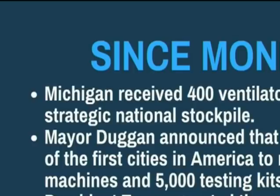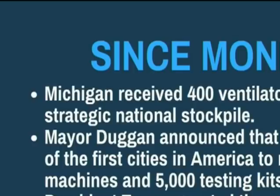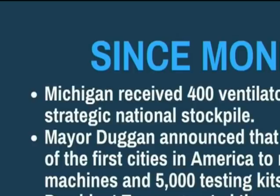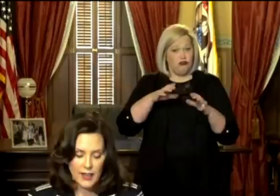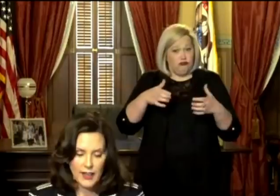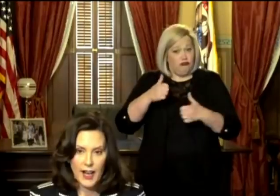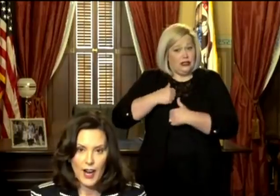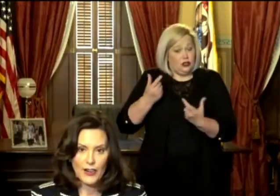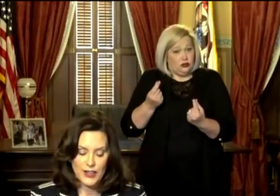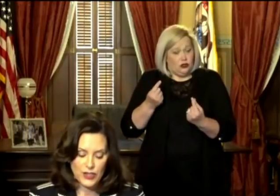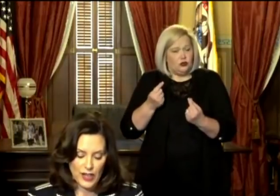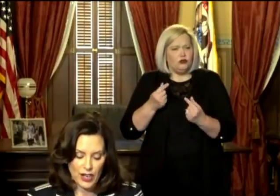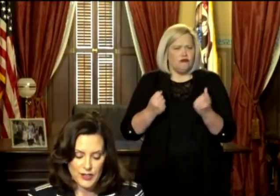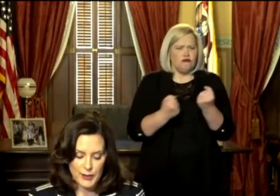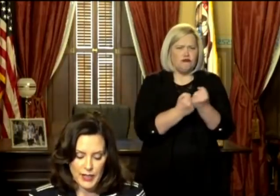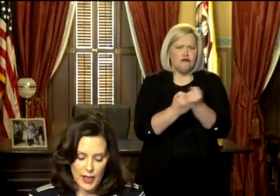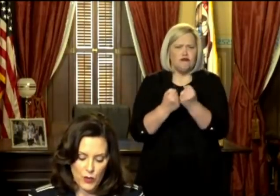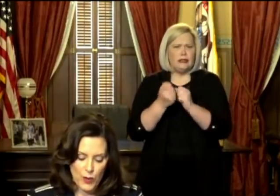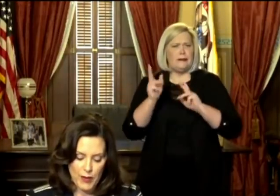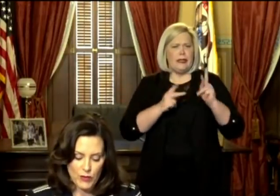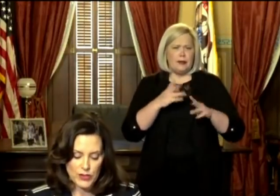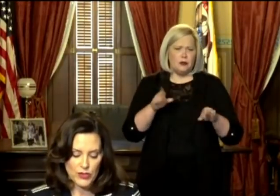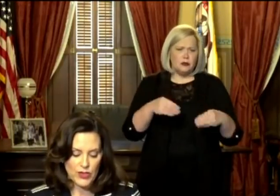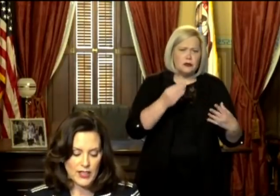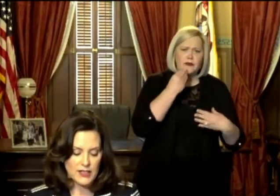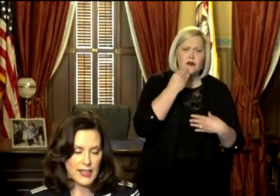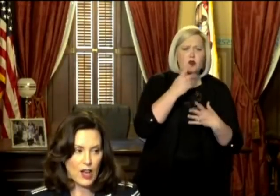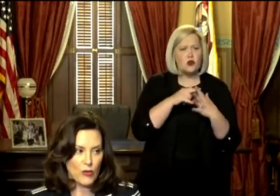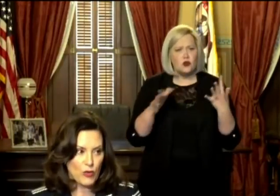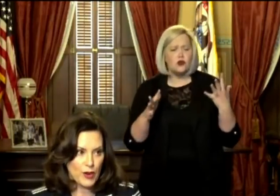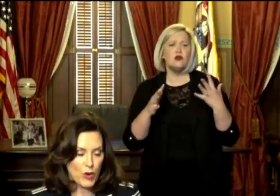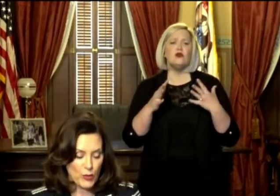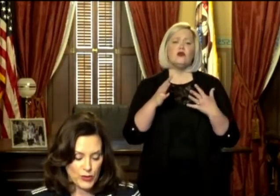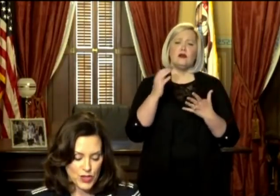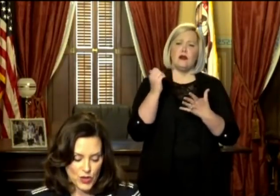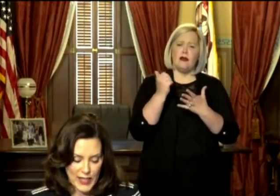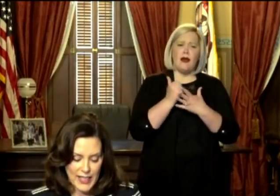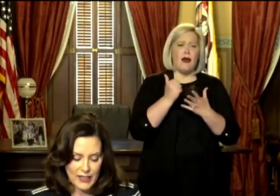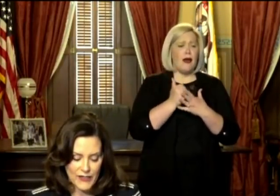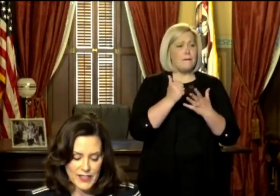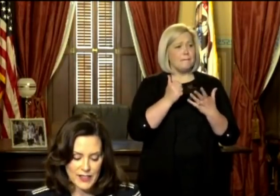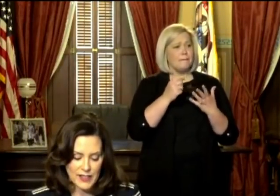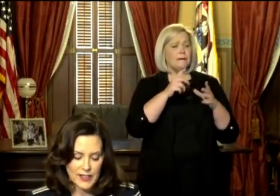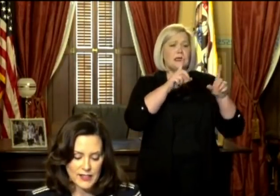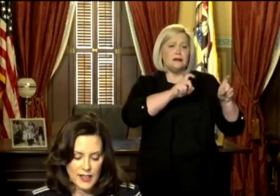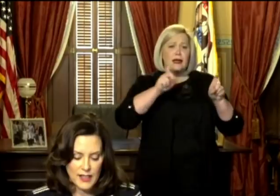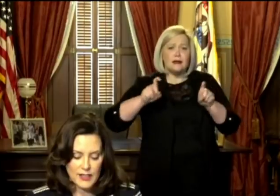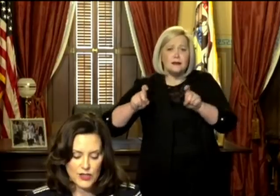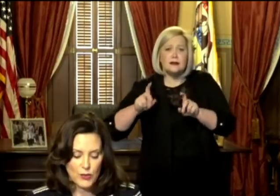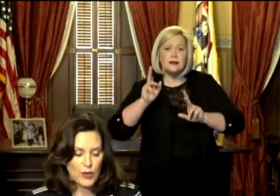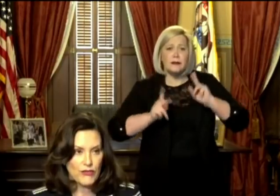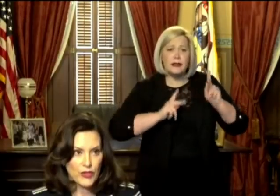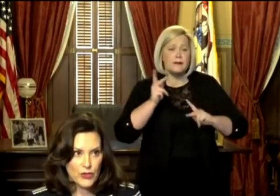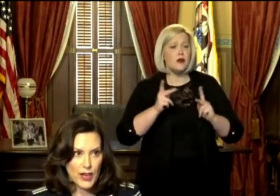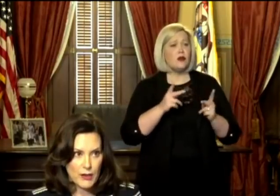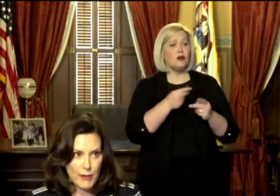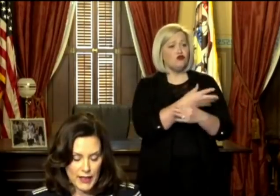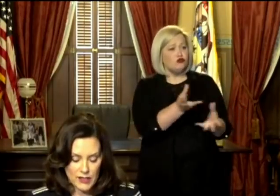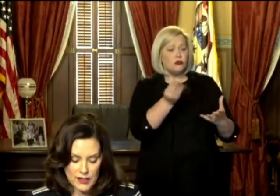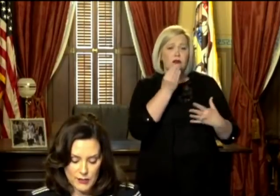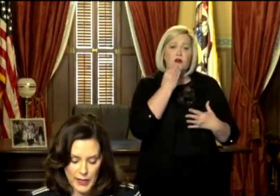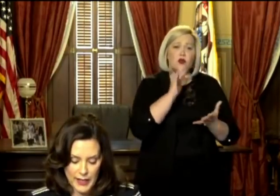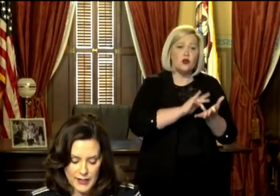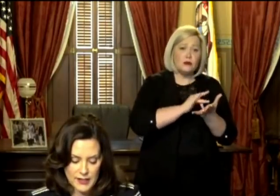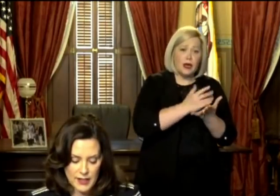missions across the state. Our National Guardsmen and women will do things like help run mobile screening facilities, distribute food